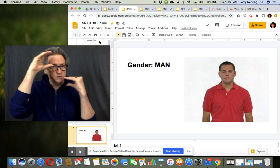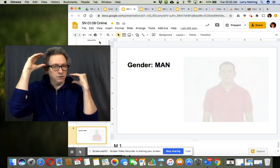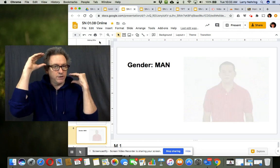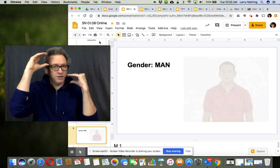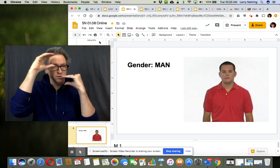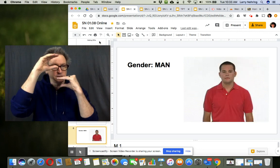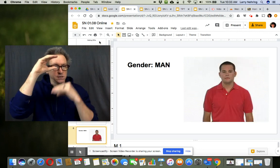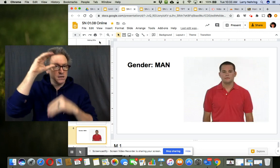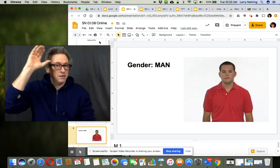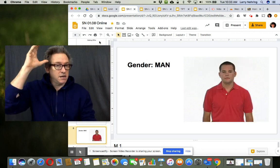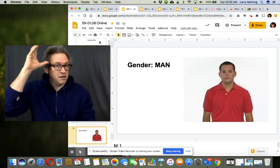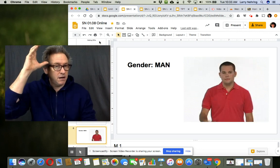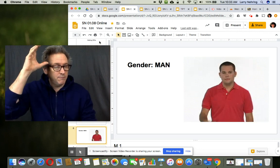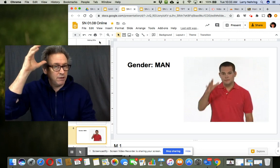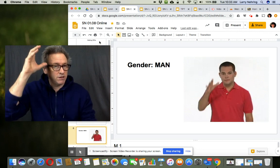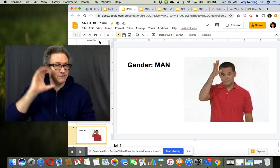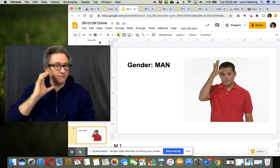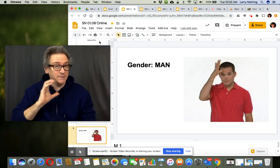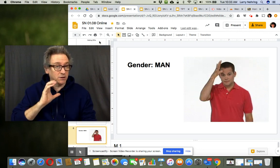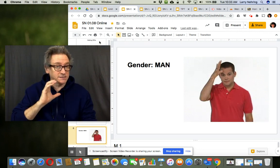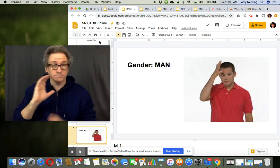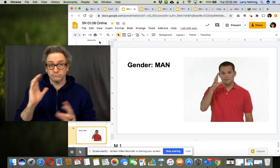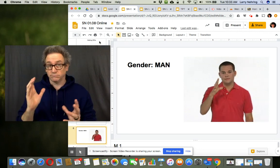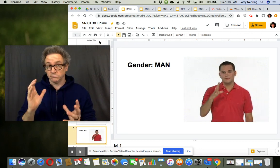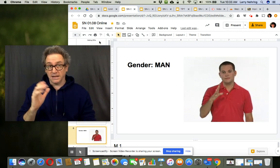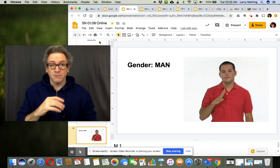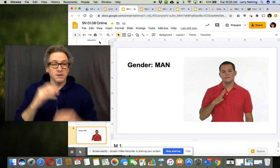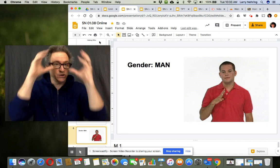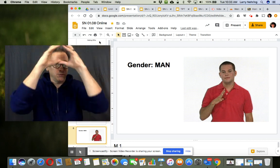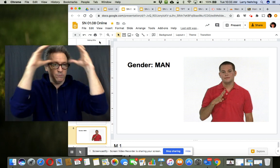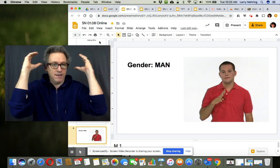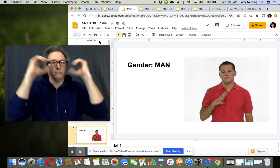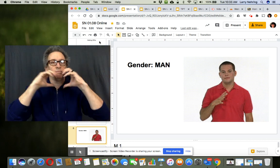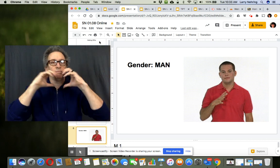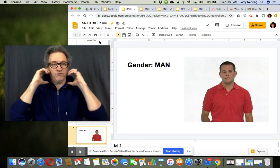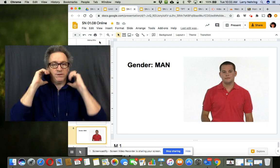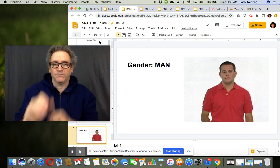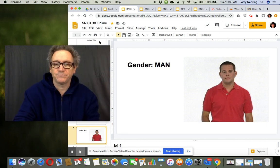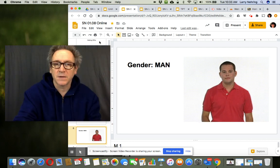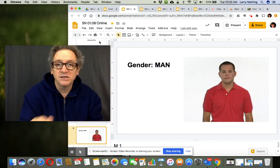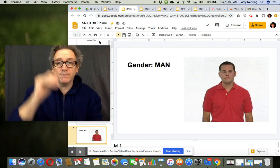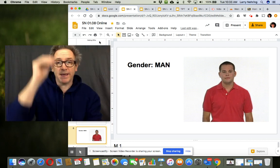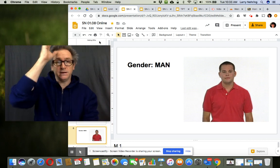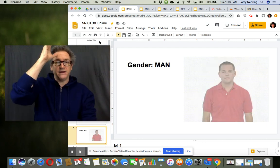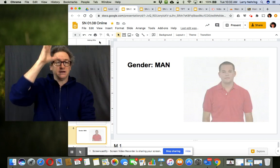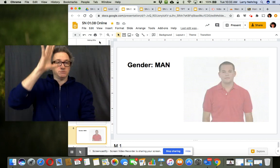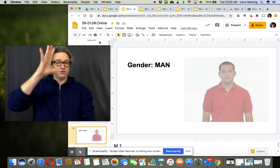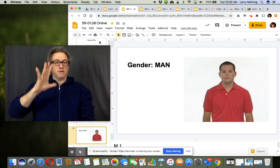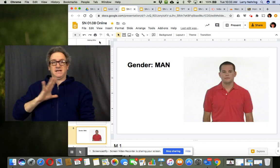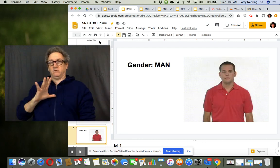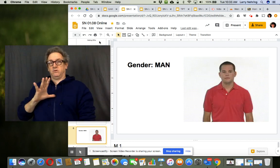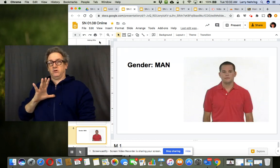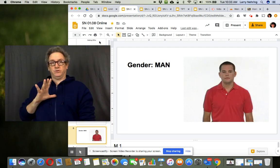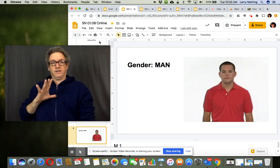those locations: male cousin, female cousin. So male, female. So man, and it